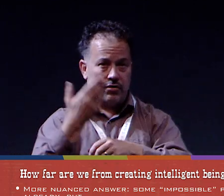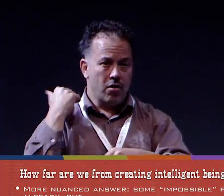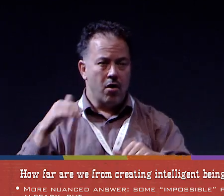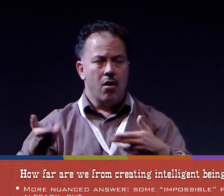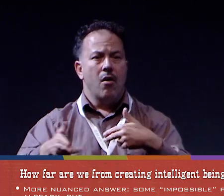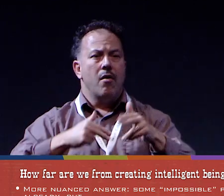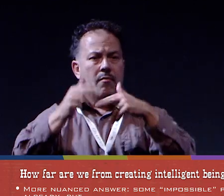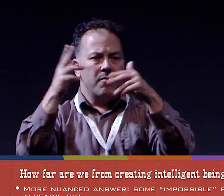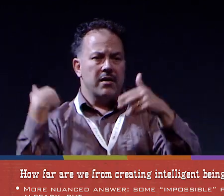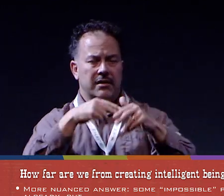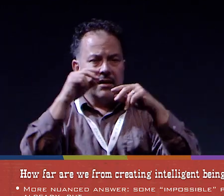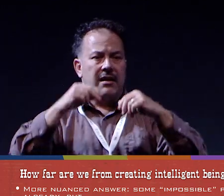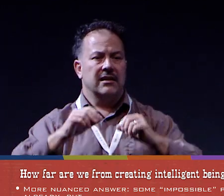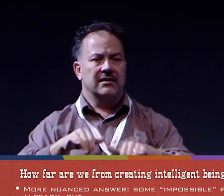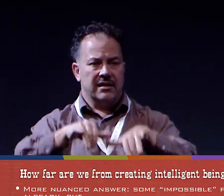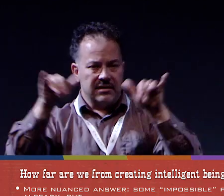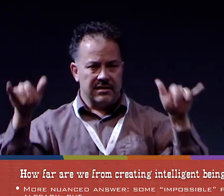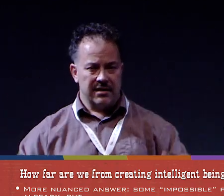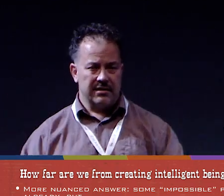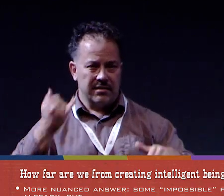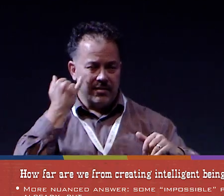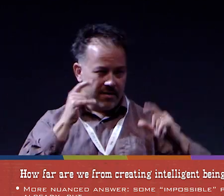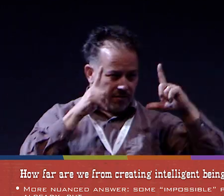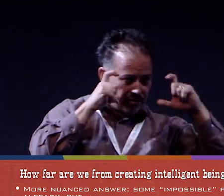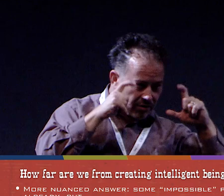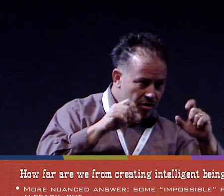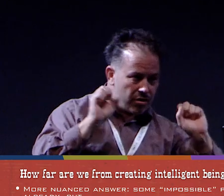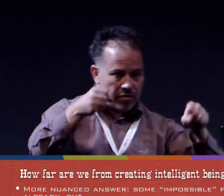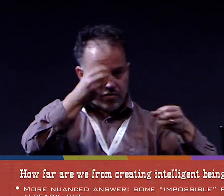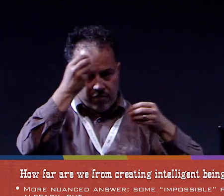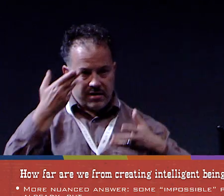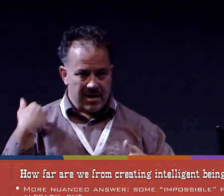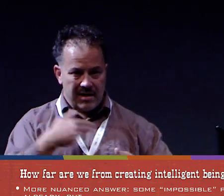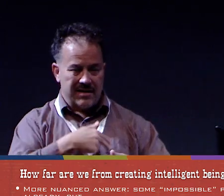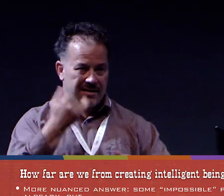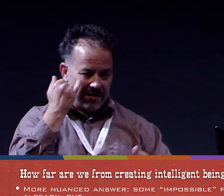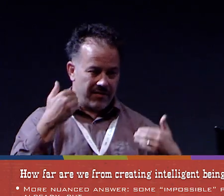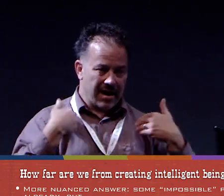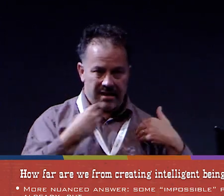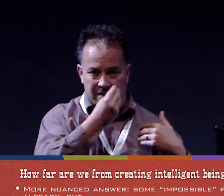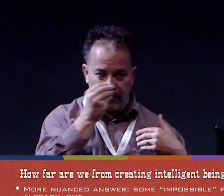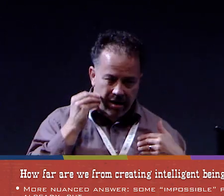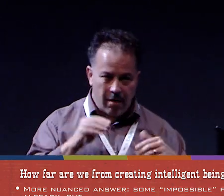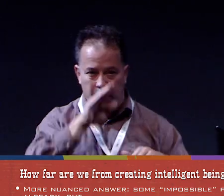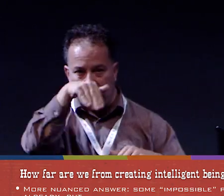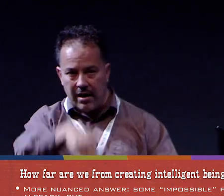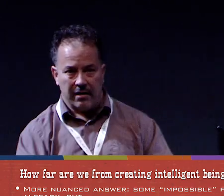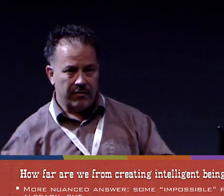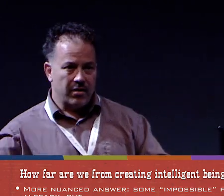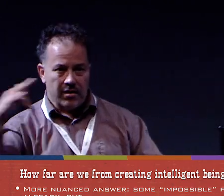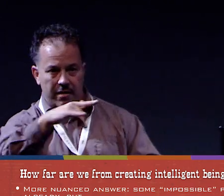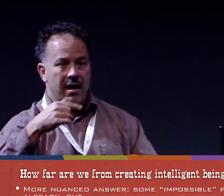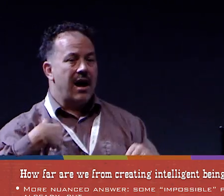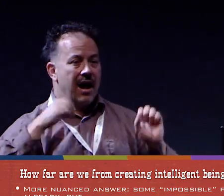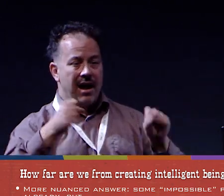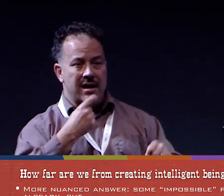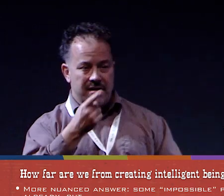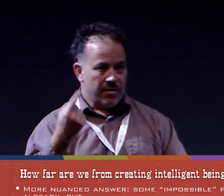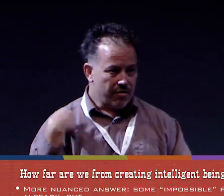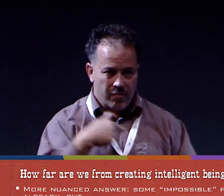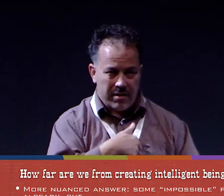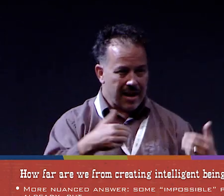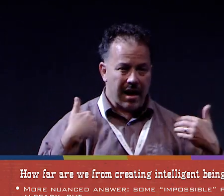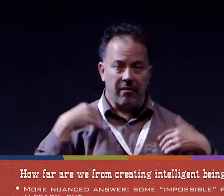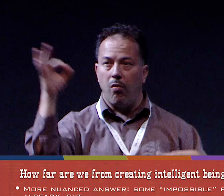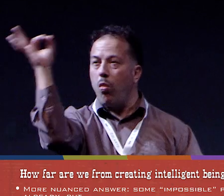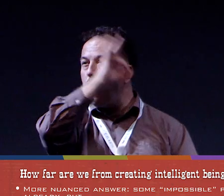system that, given photographs, can distinguish whether the photograph has a flower or an elephant or an aircraft carrier, I can tell you we would have had